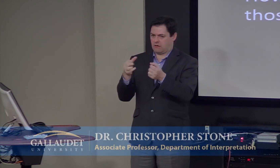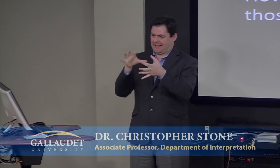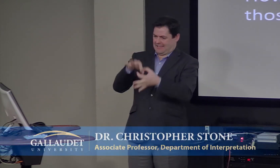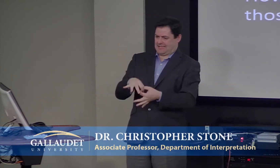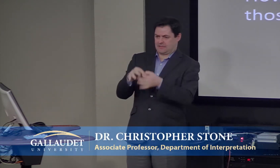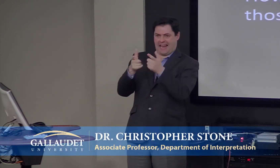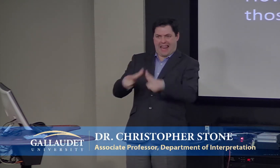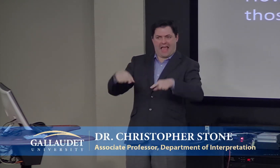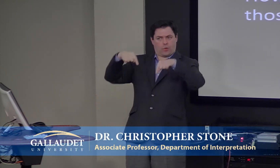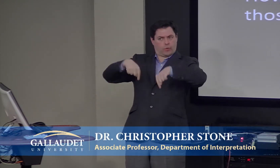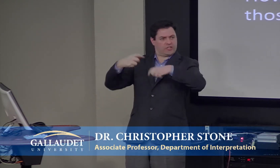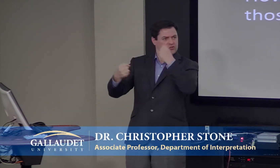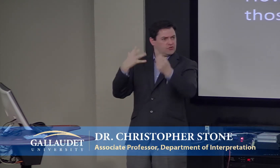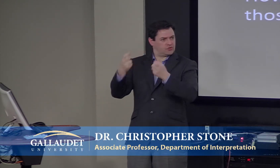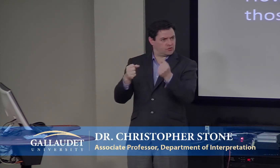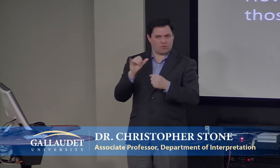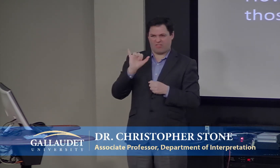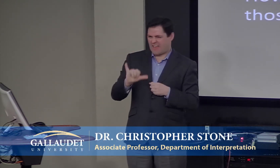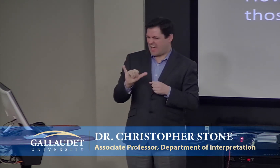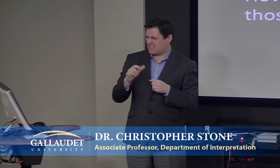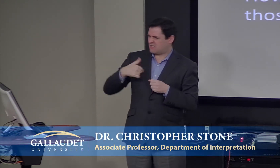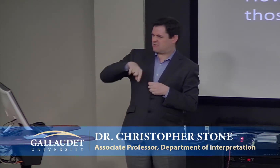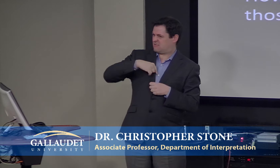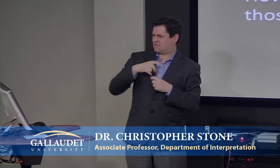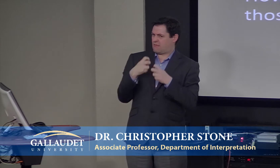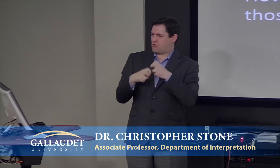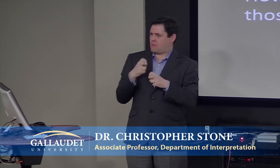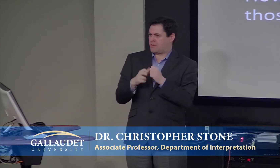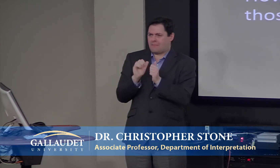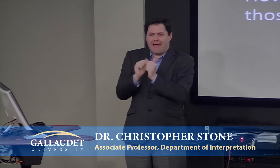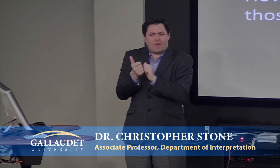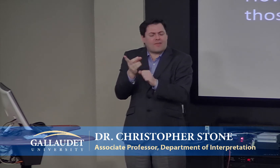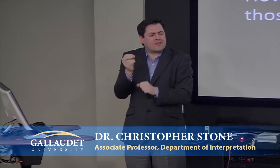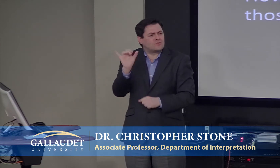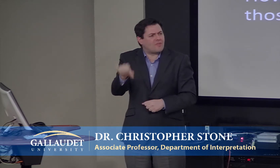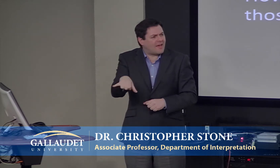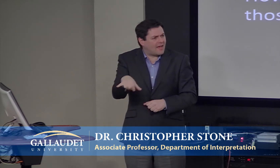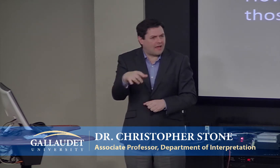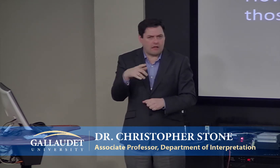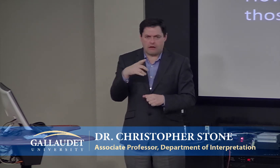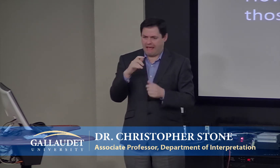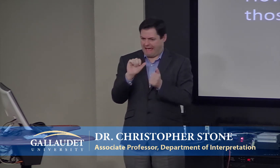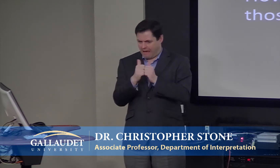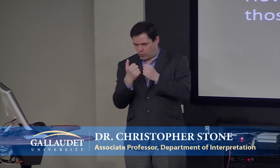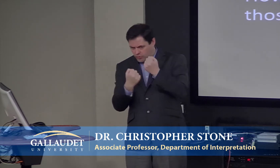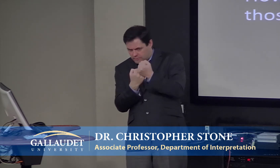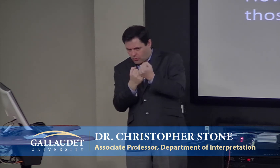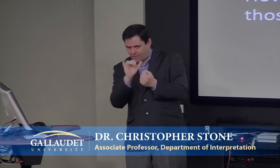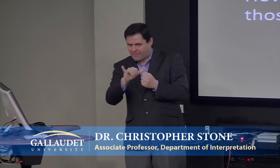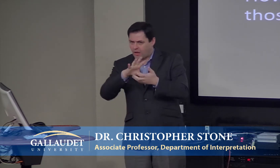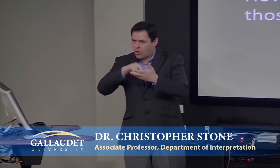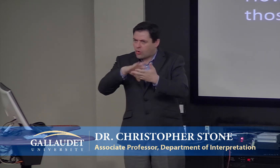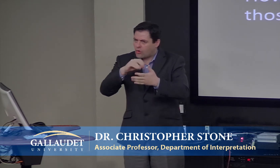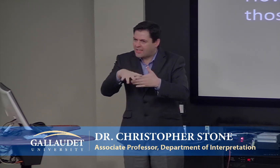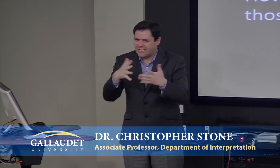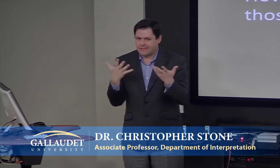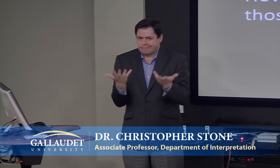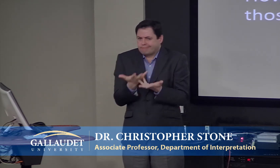So converting the language processing to a visual modality as opposed to an auditory modality is quite a switch for individuals. So that